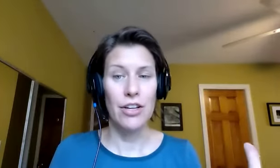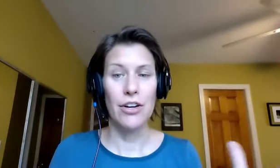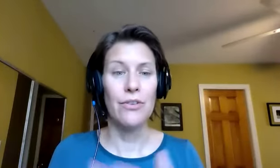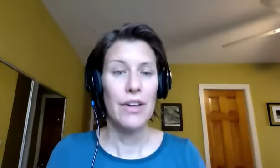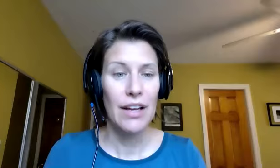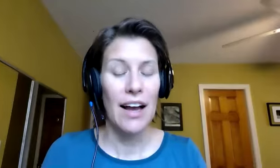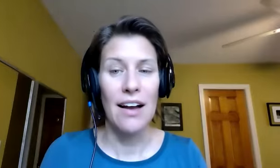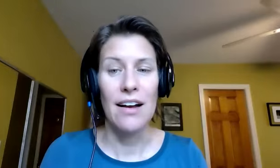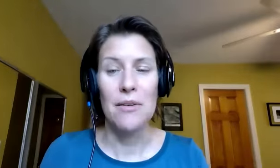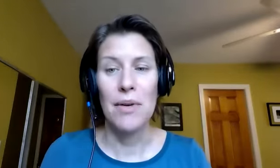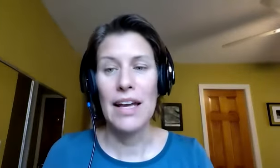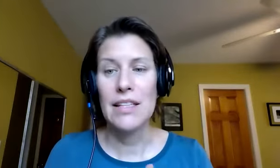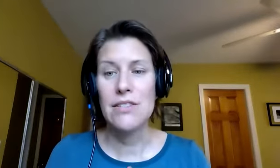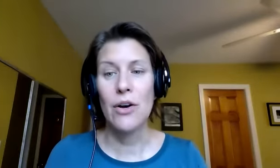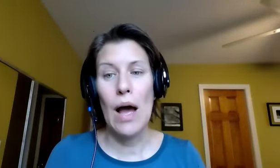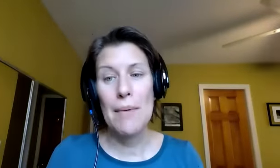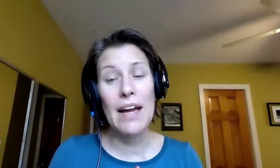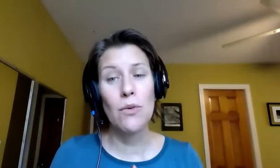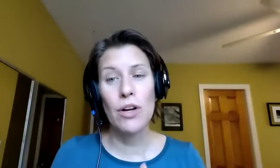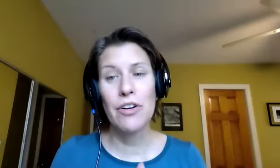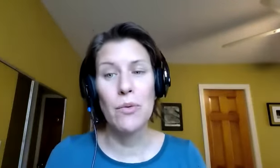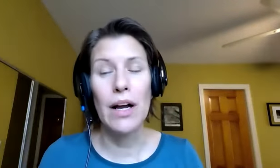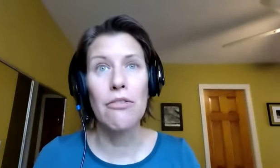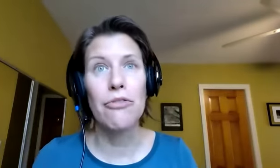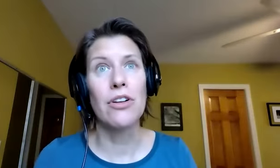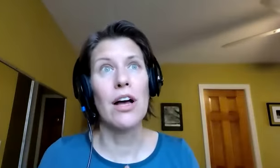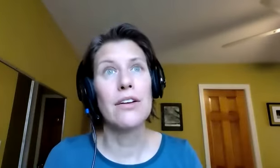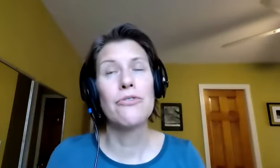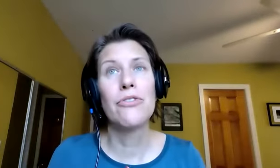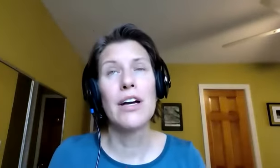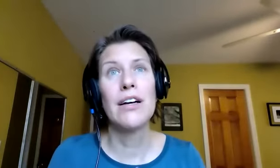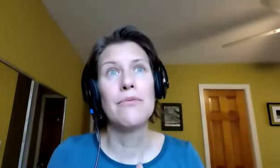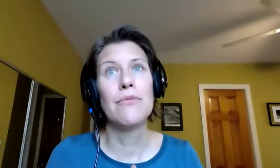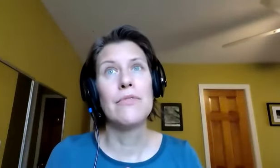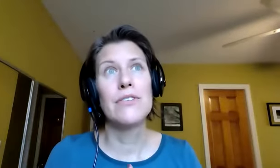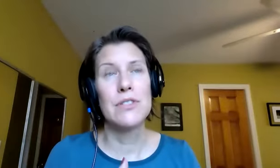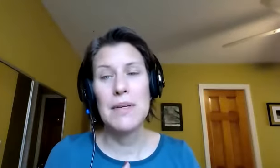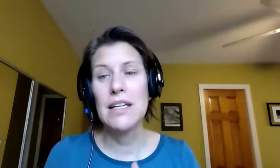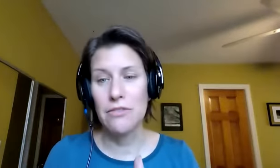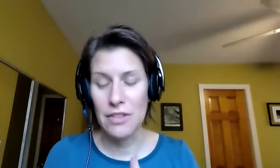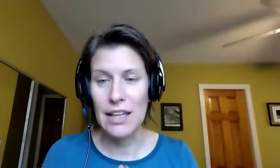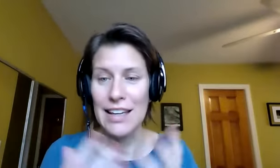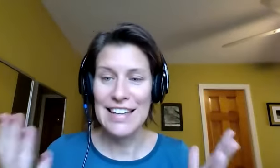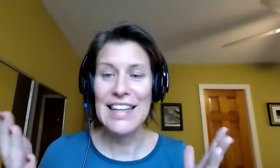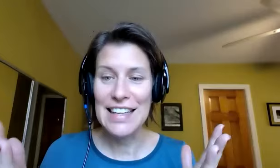you know? Um, and so, I mean, that can work very well for a lot of, um, of speed and need.